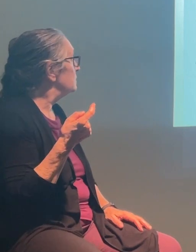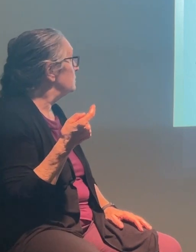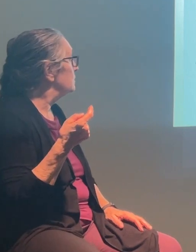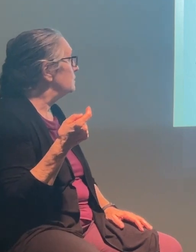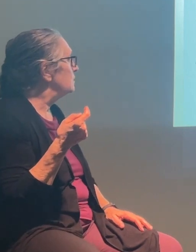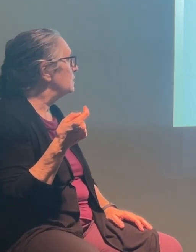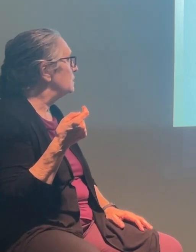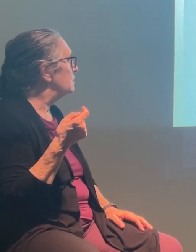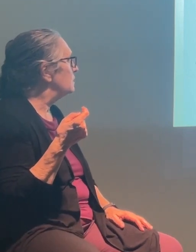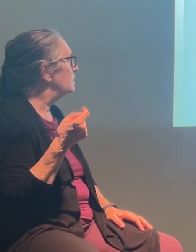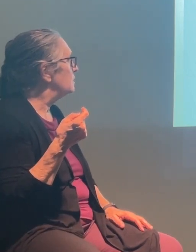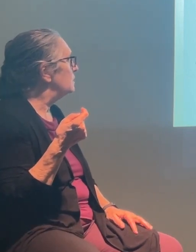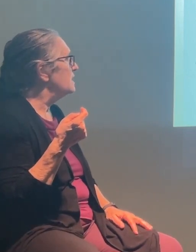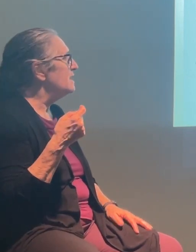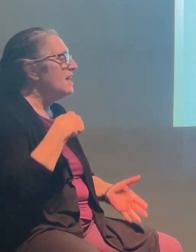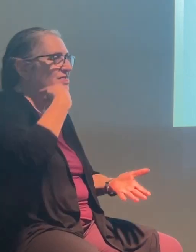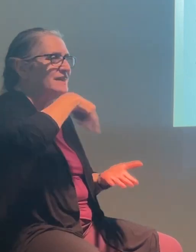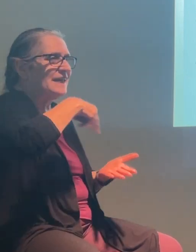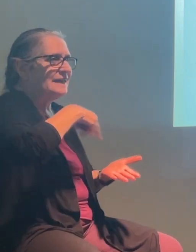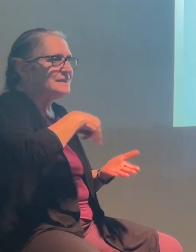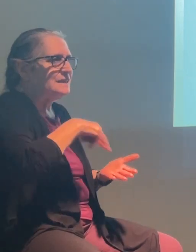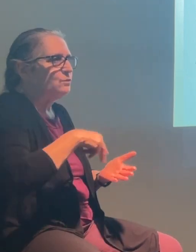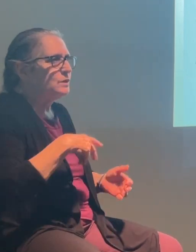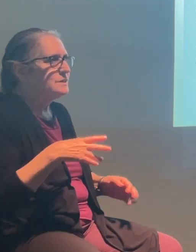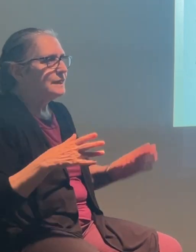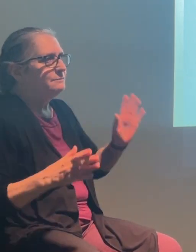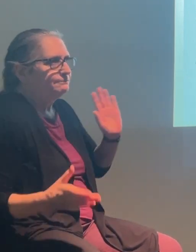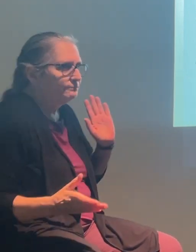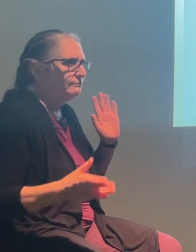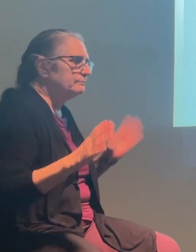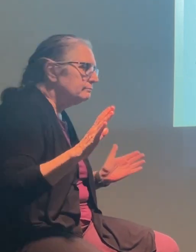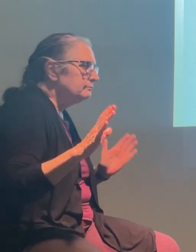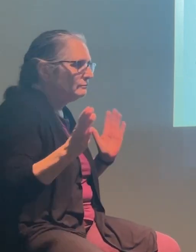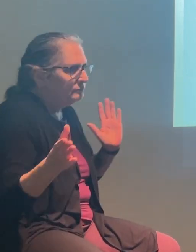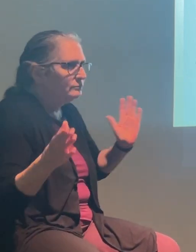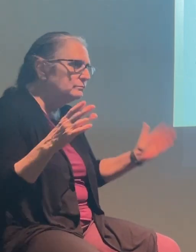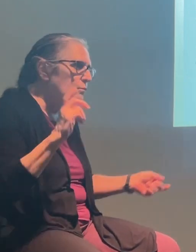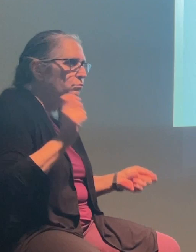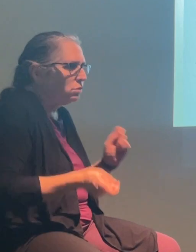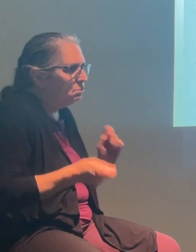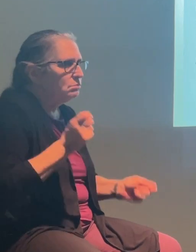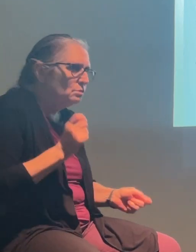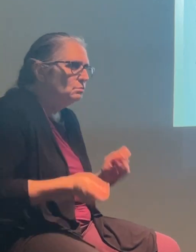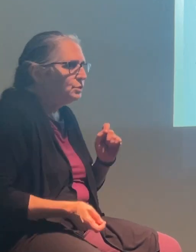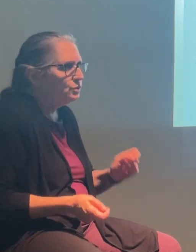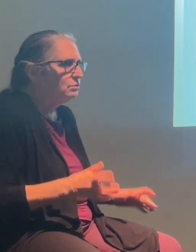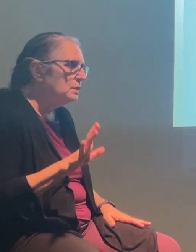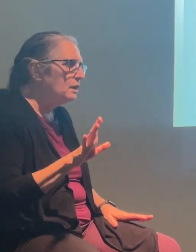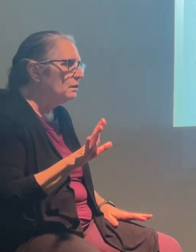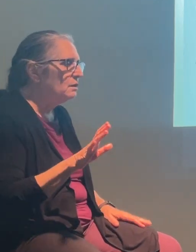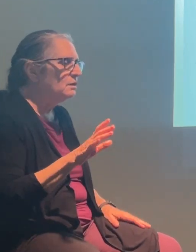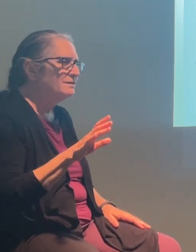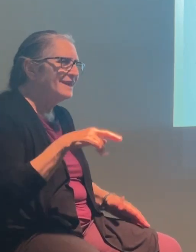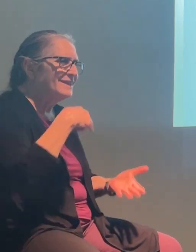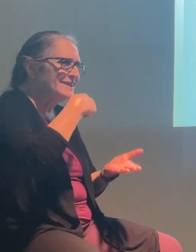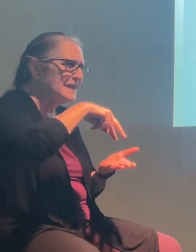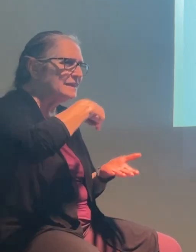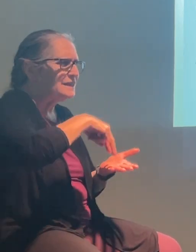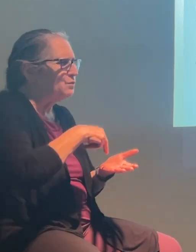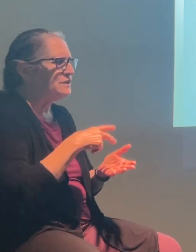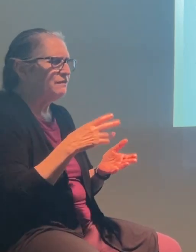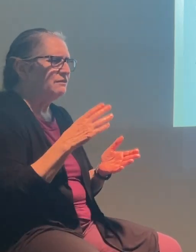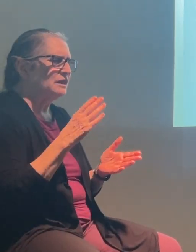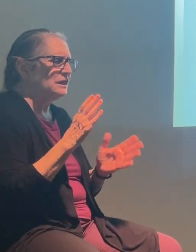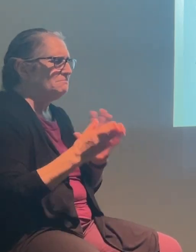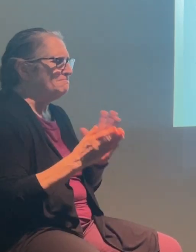very square-ish, Native American Indian type thing, with boom, boom, boom going in, not classic 19th